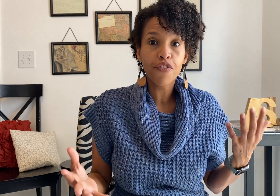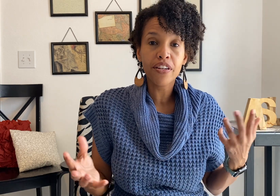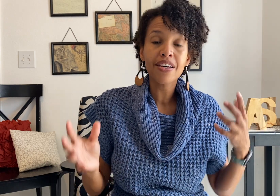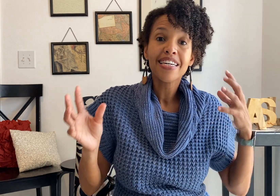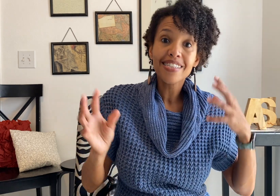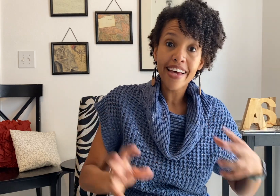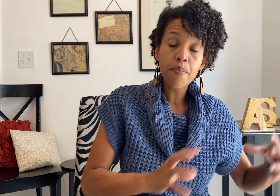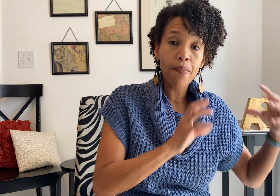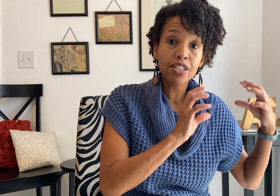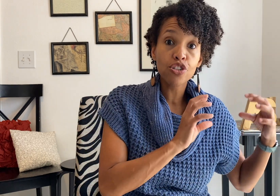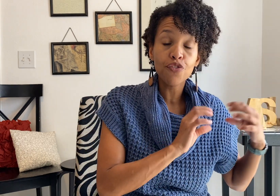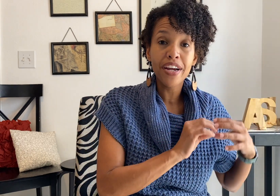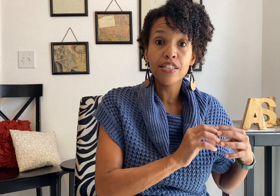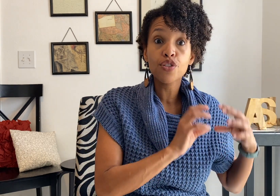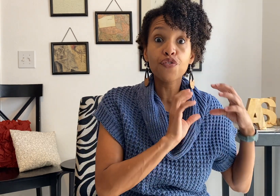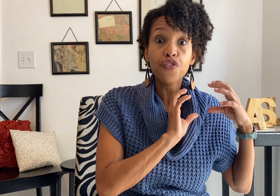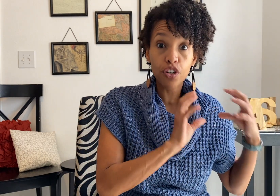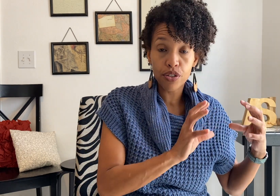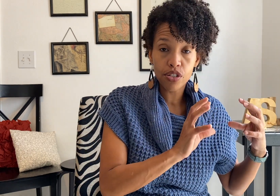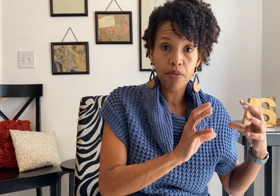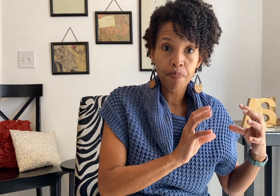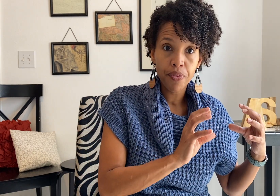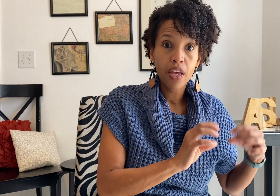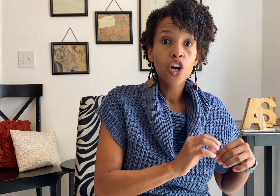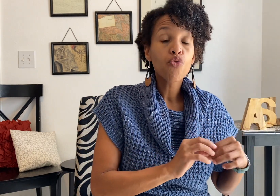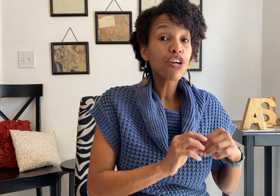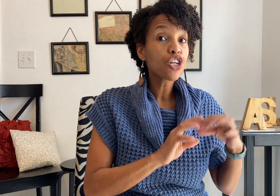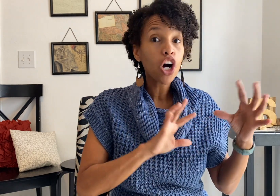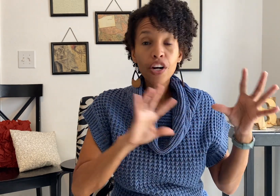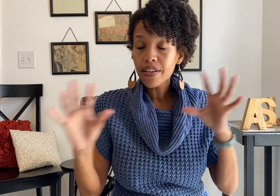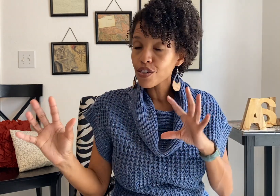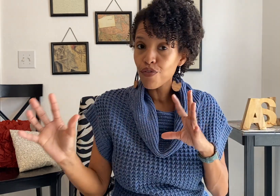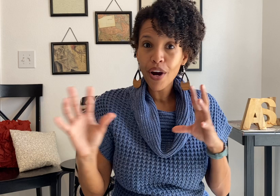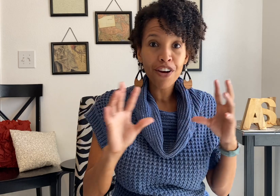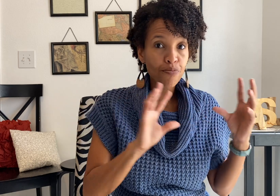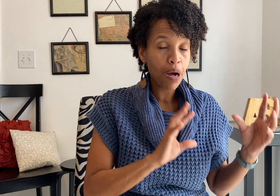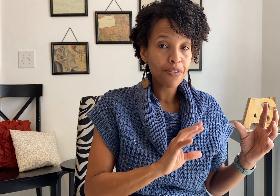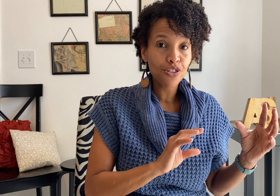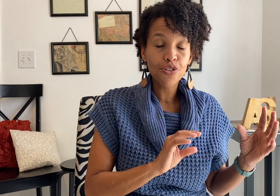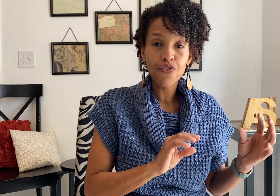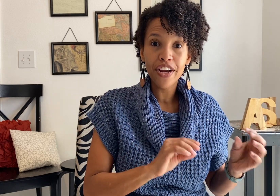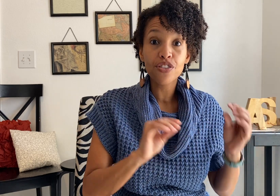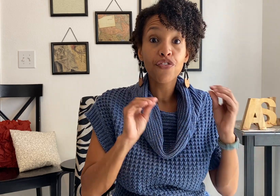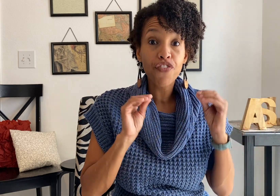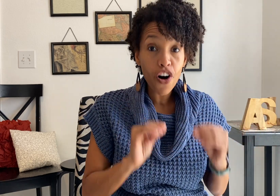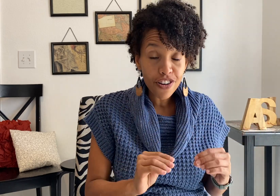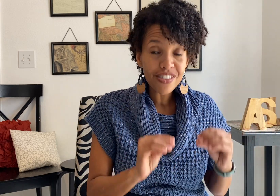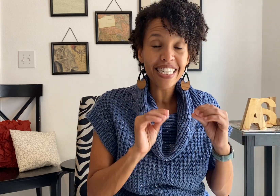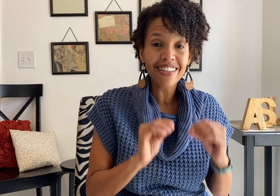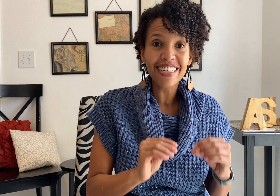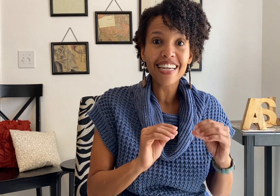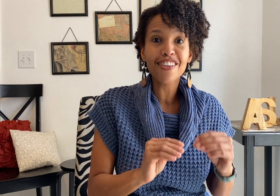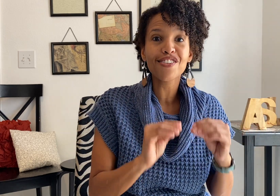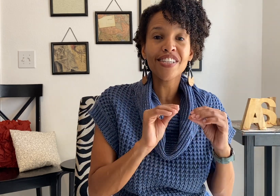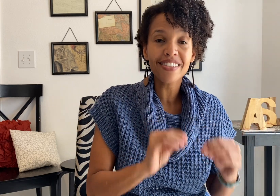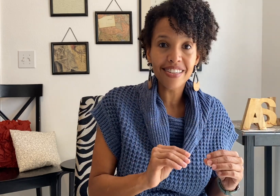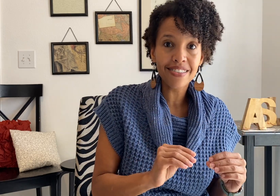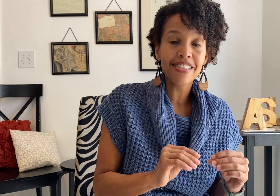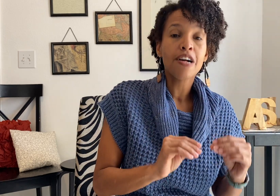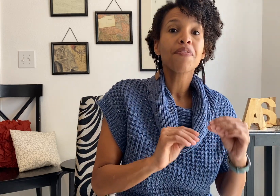often, say prepositional phrases first. Regardless of where the prepositional phrase falls in the English sentence, it